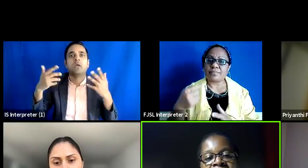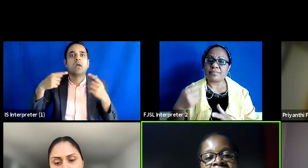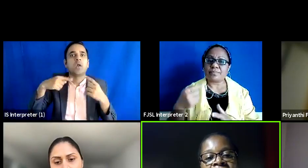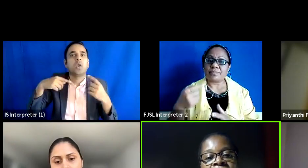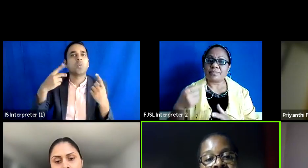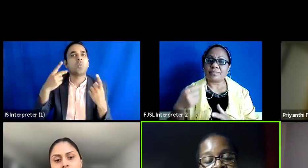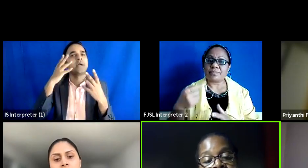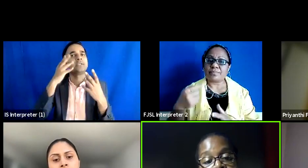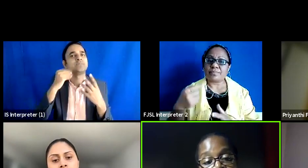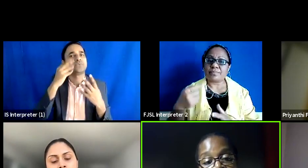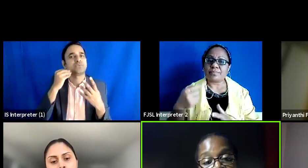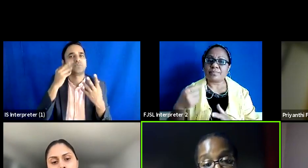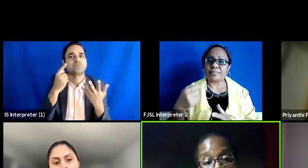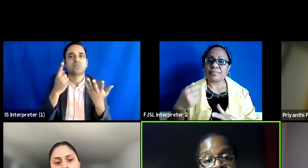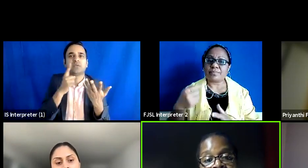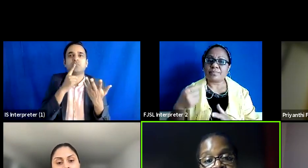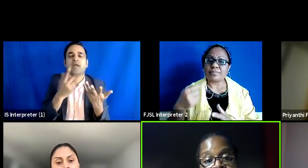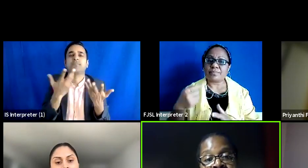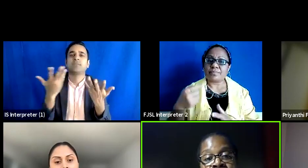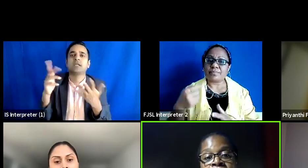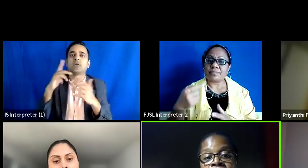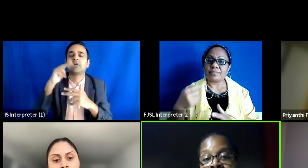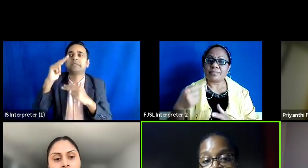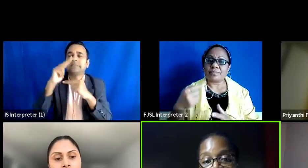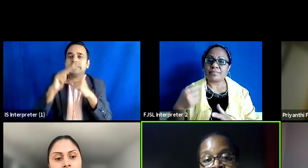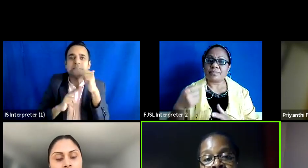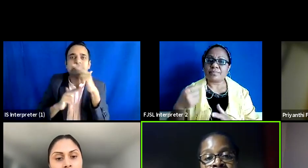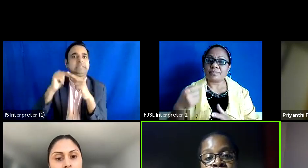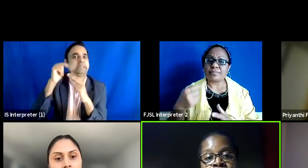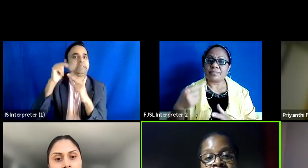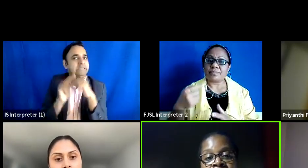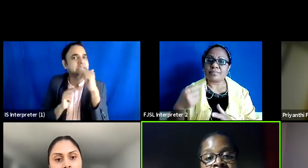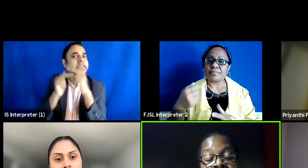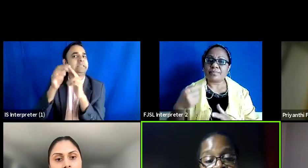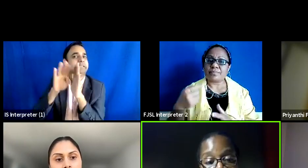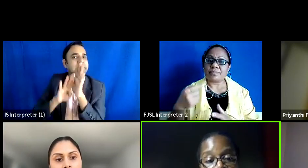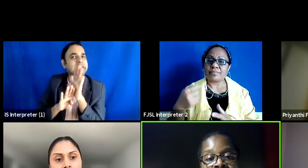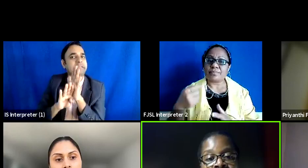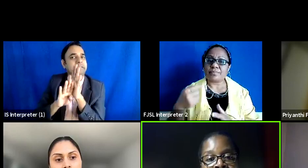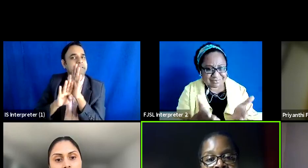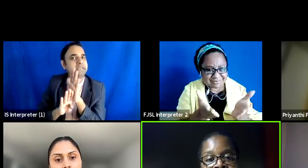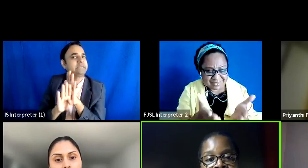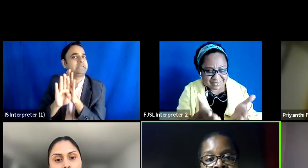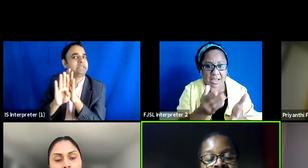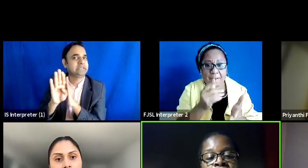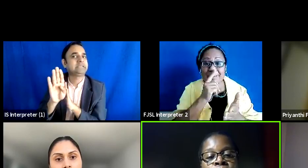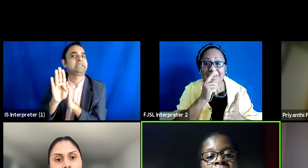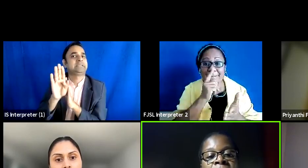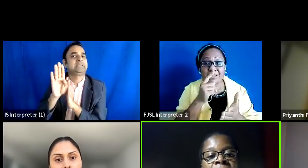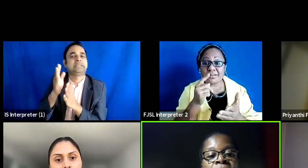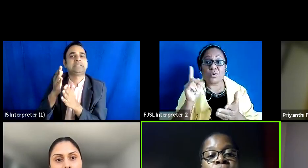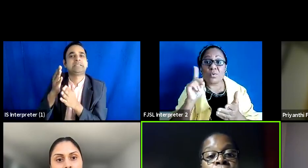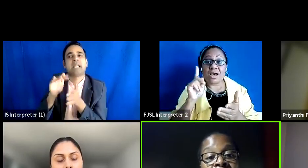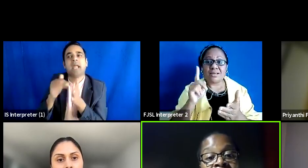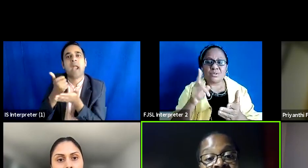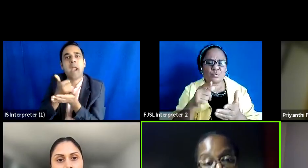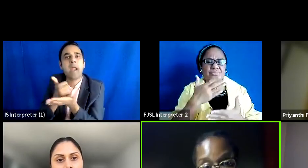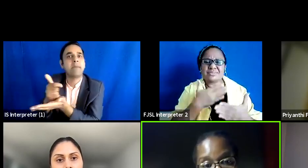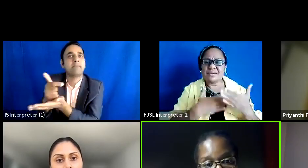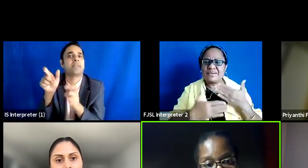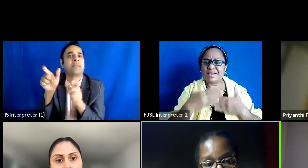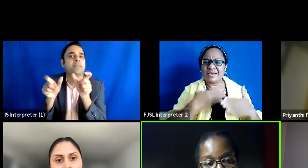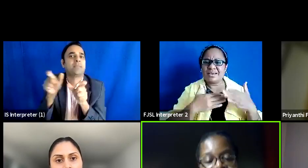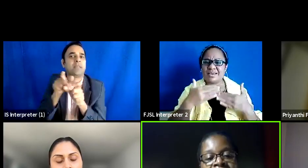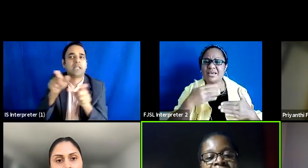and even the rehabilitation of people that were directly impacted was